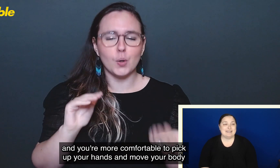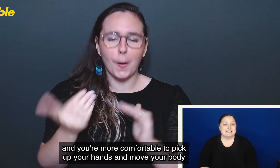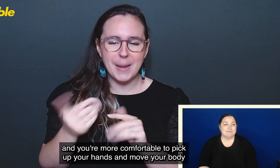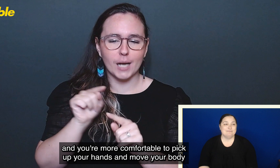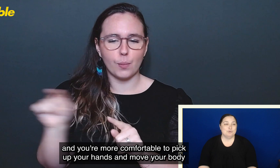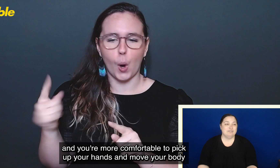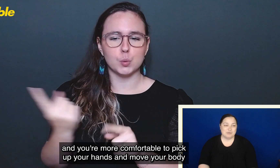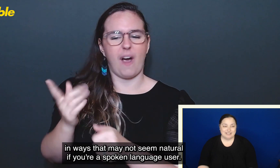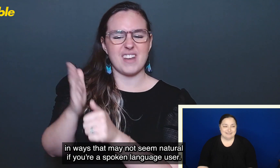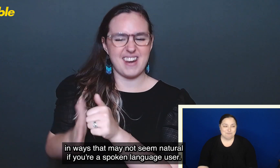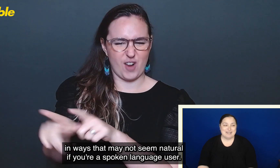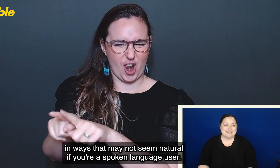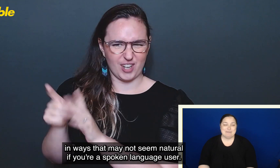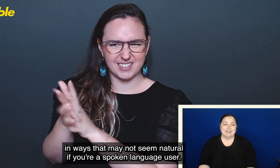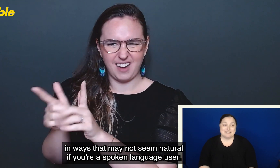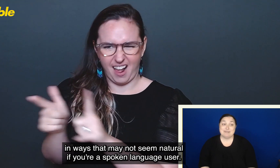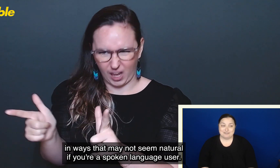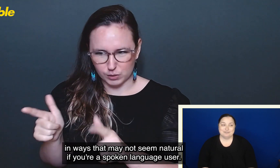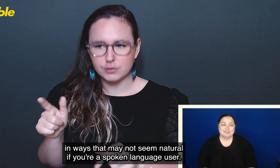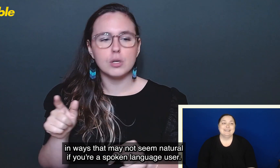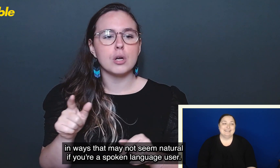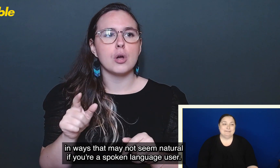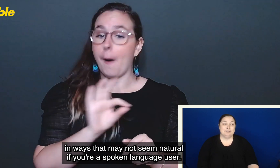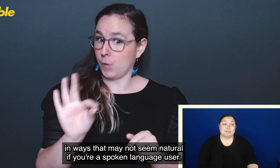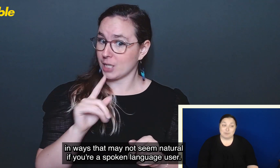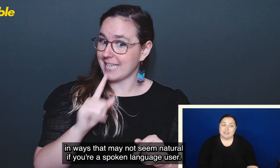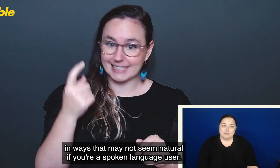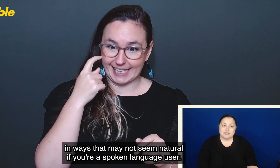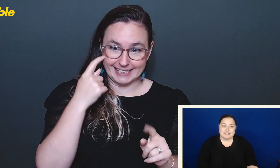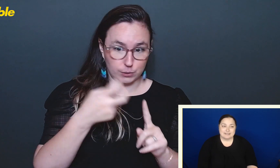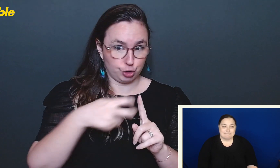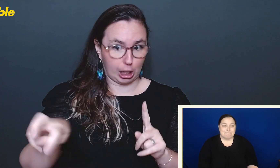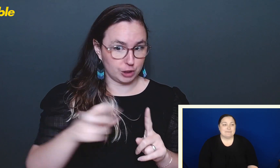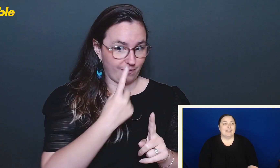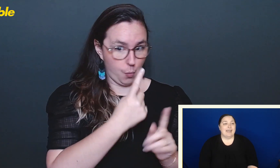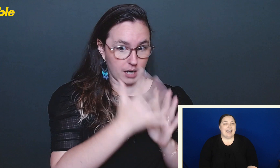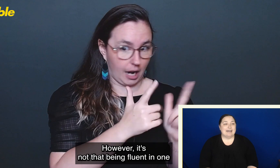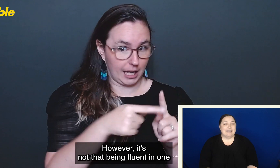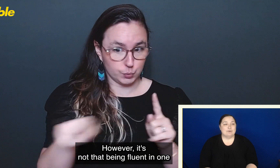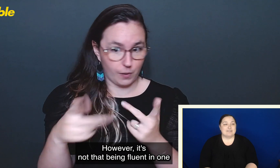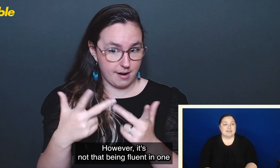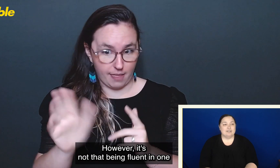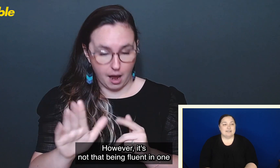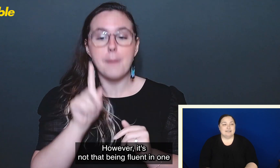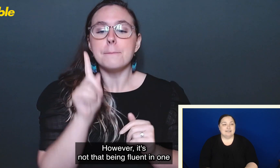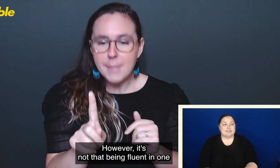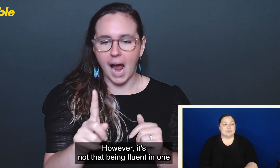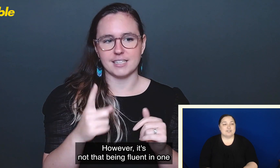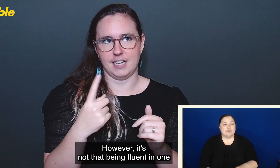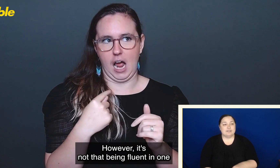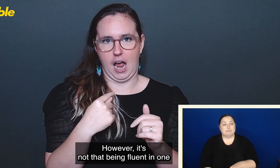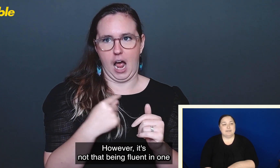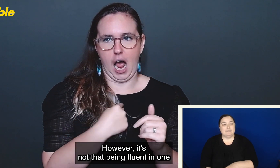your hands and move your body in ways that may not seem natural if you're a spoken language user. However, so